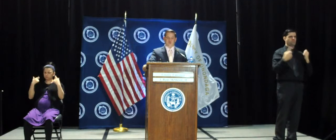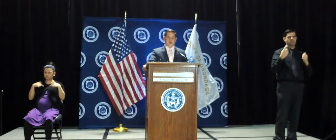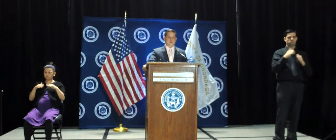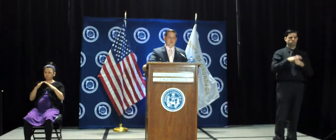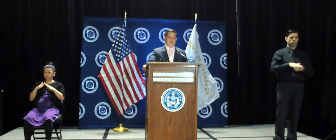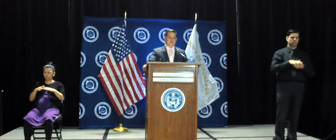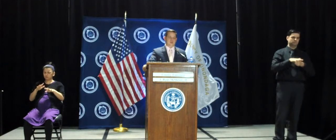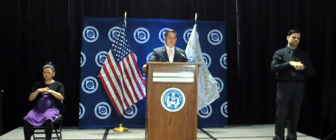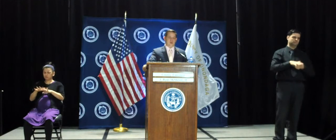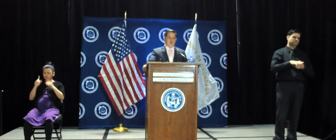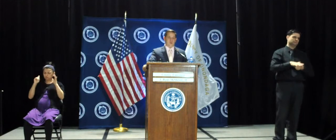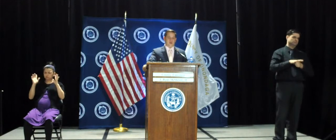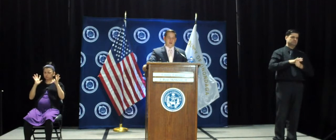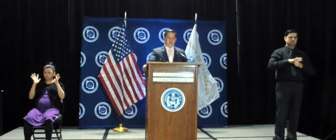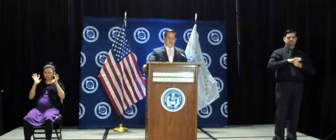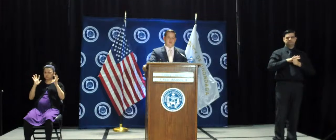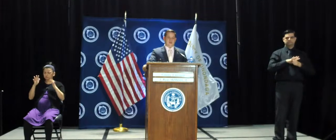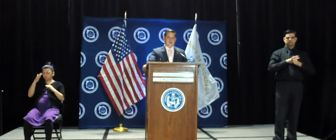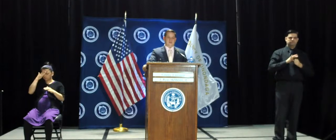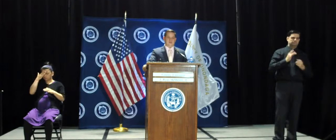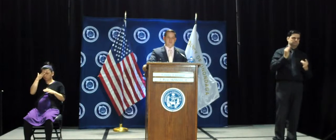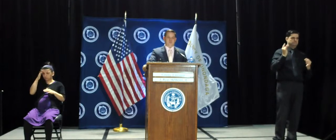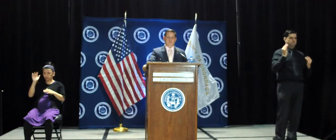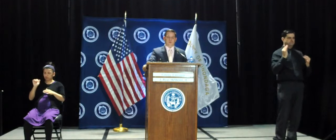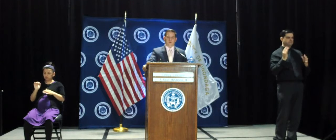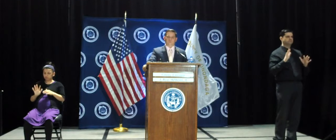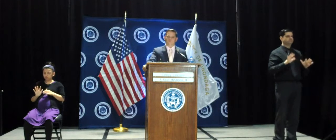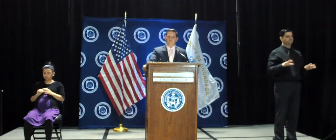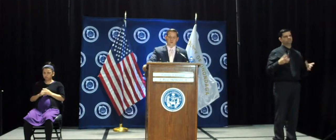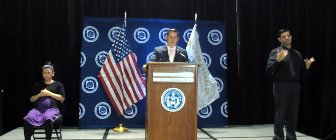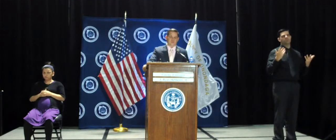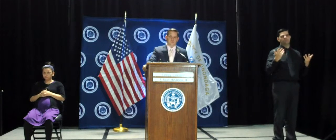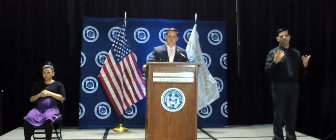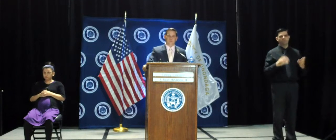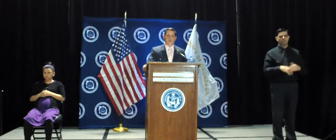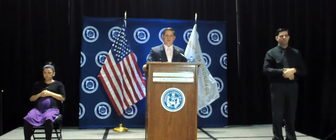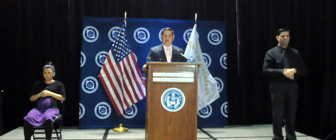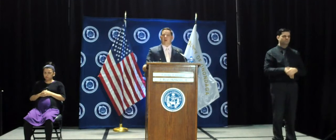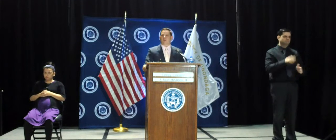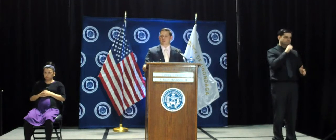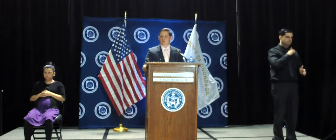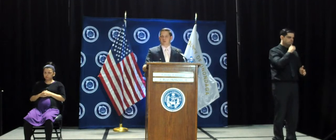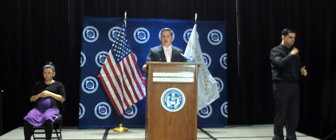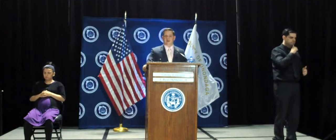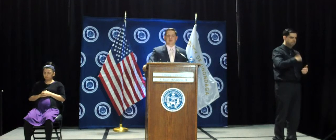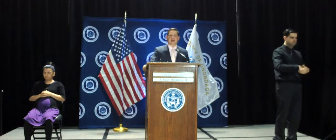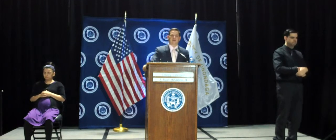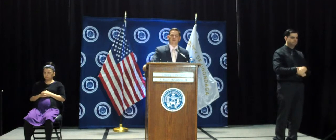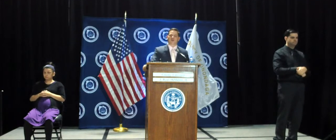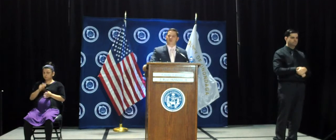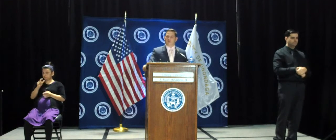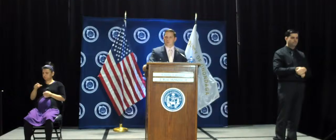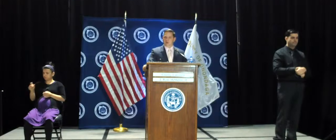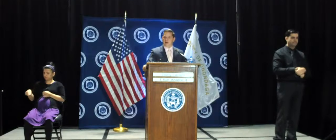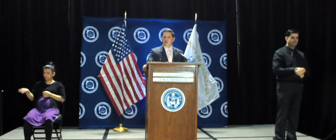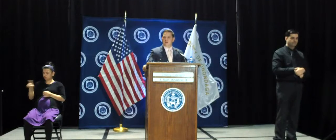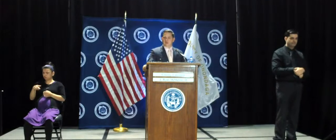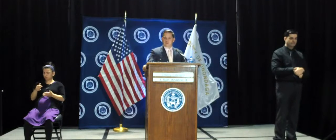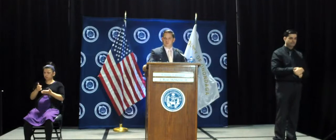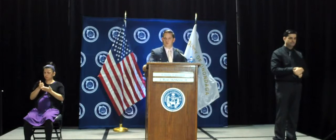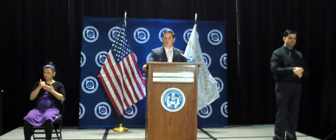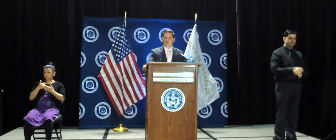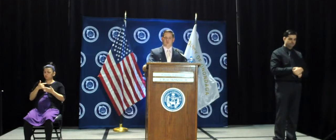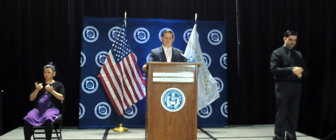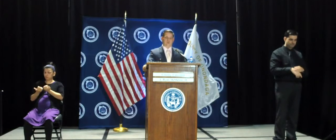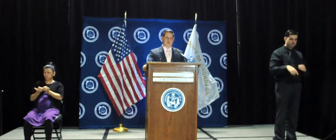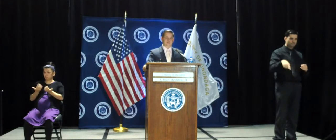now is stressed. So it's people need to help us with that and not get frustrated with that.